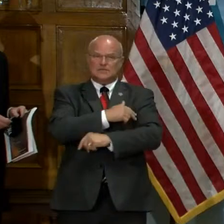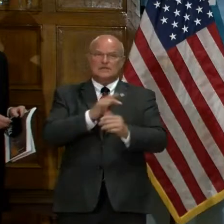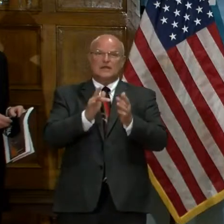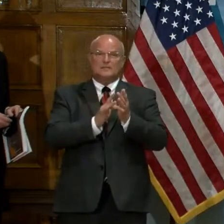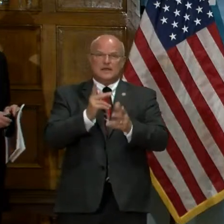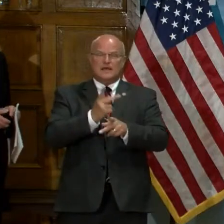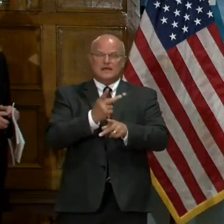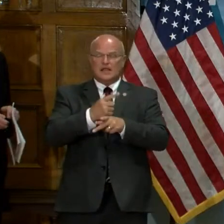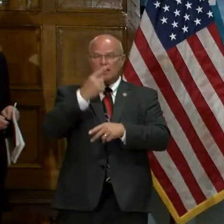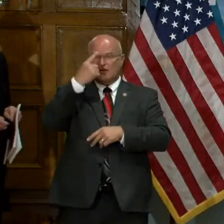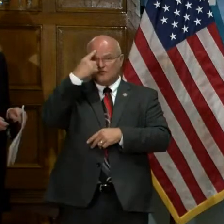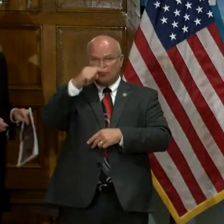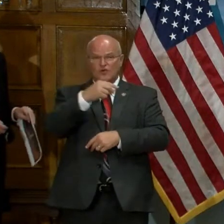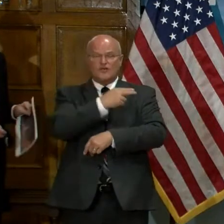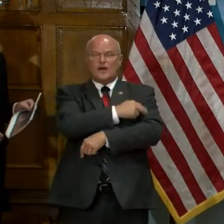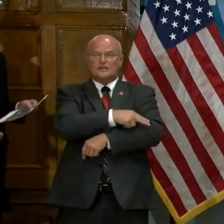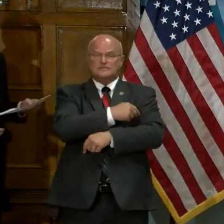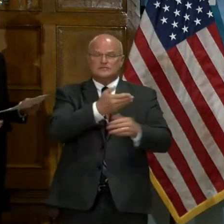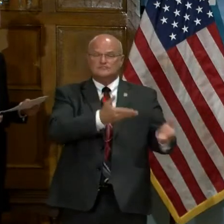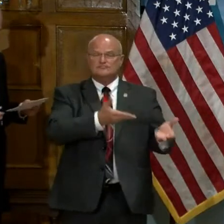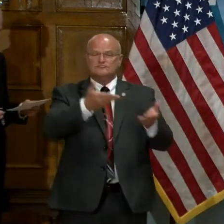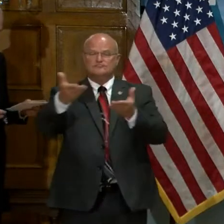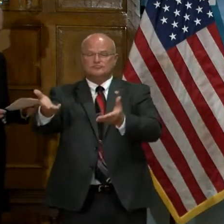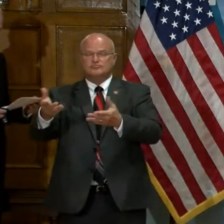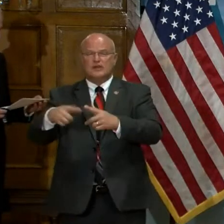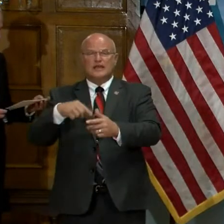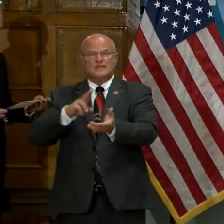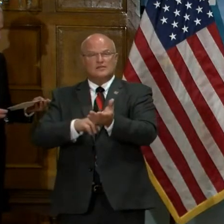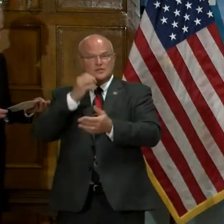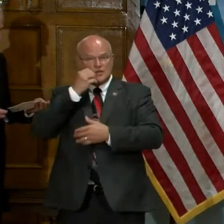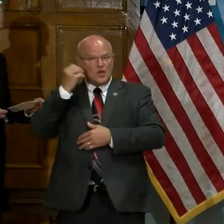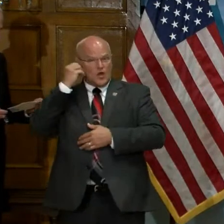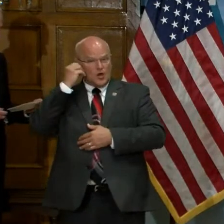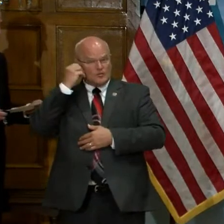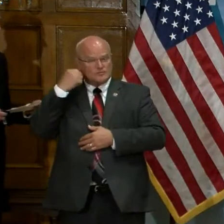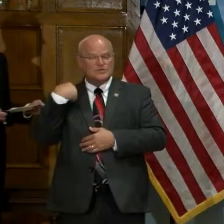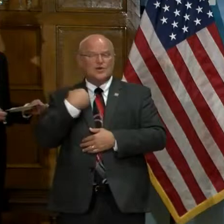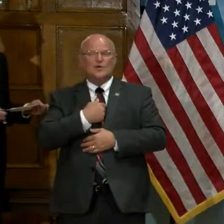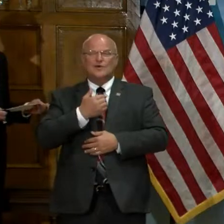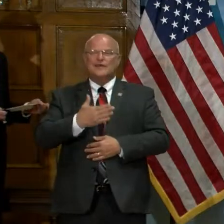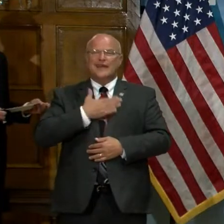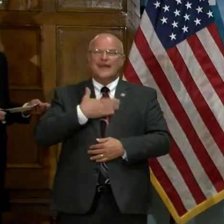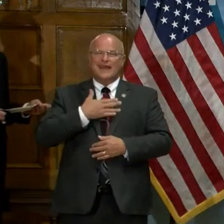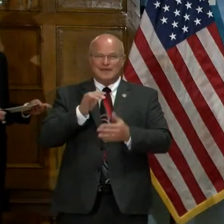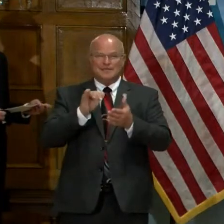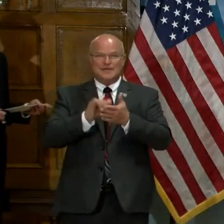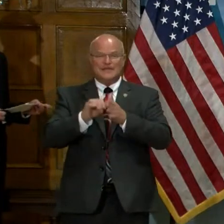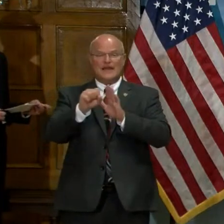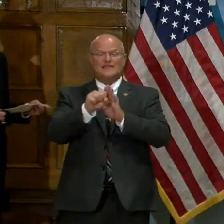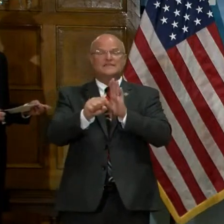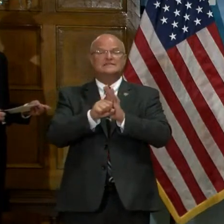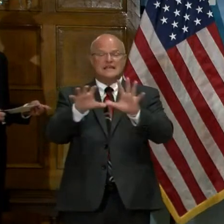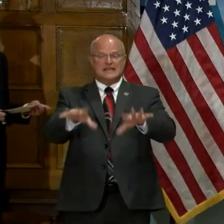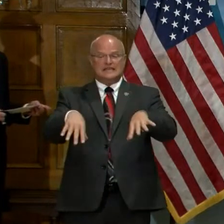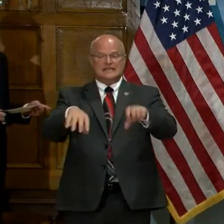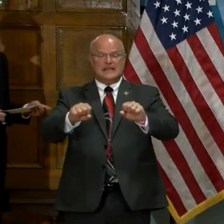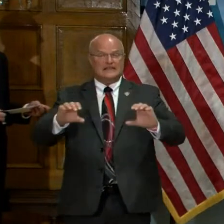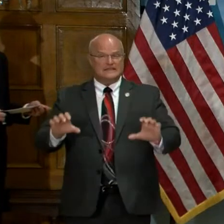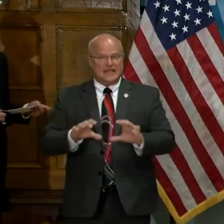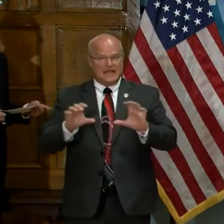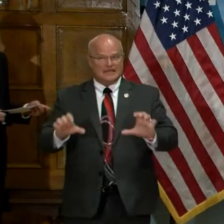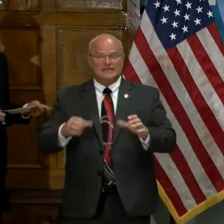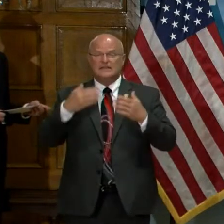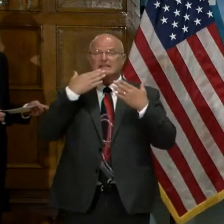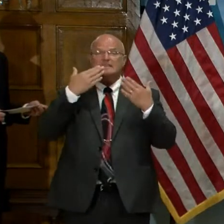medical care to our hospitals and our long-term care facilities. So we are very pleased that the state has taken this action